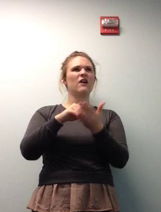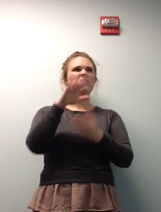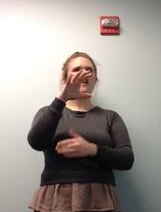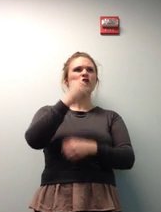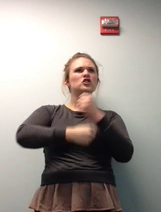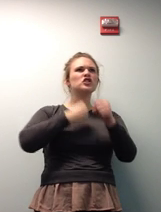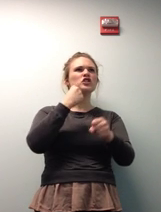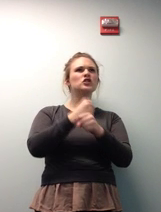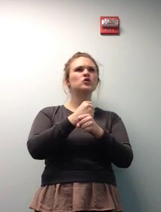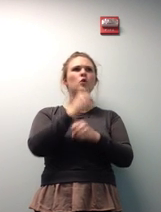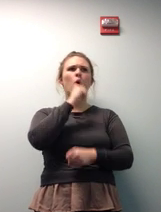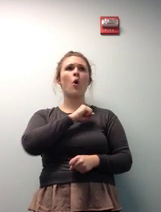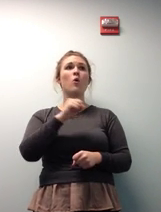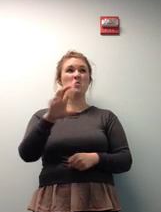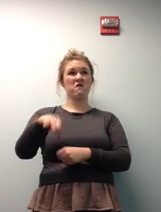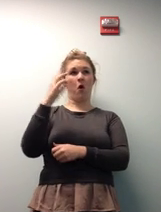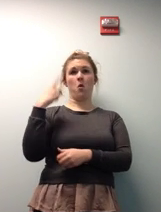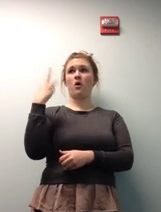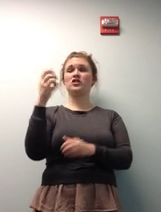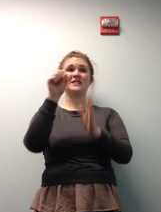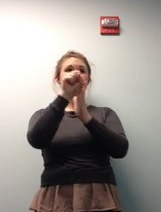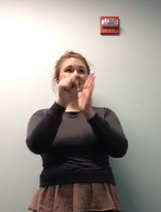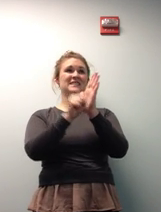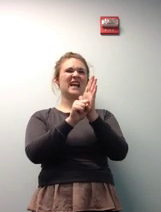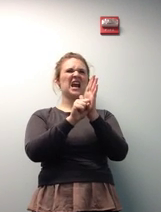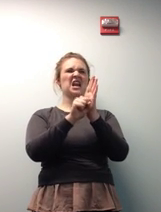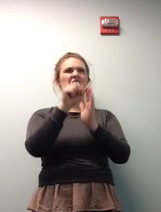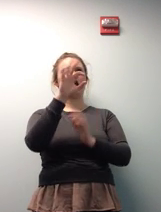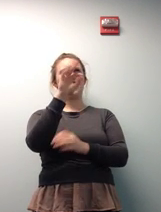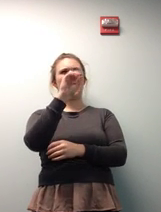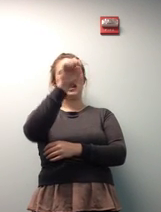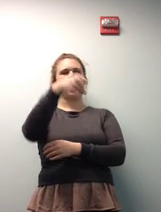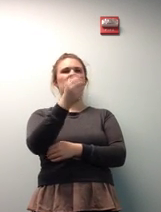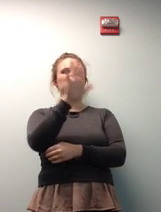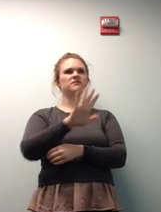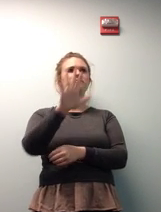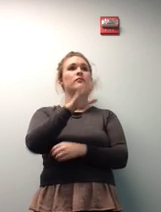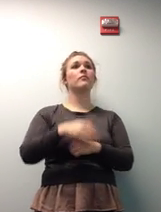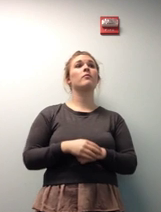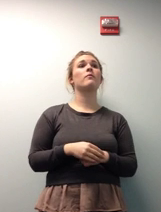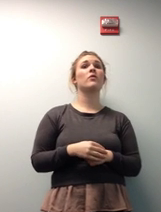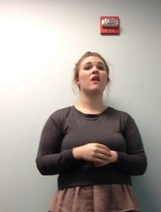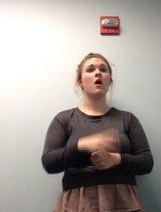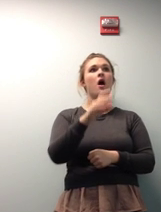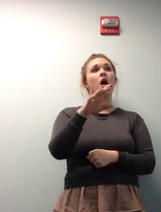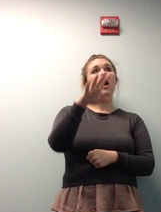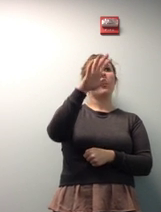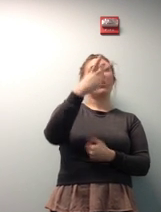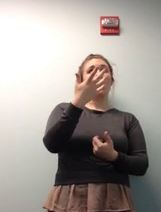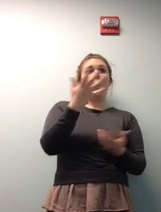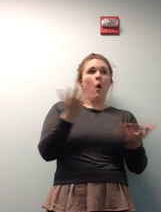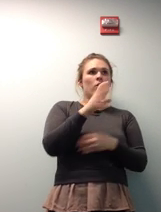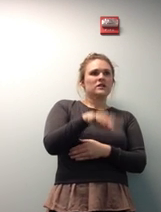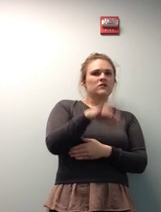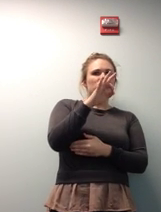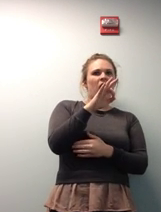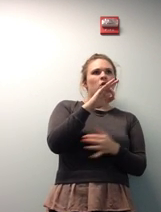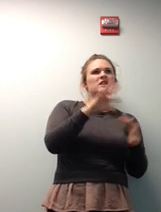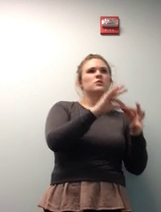in Washington state in the 90s. The features of the remains are in line with the Ainu, a native people of Hokkaido,